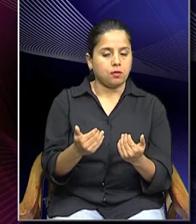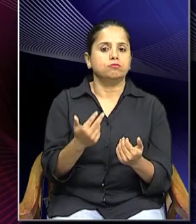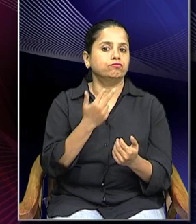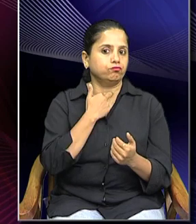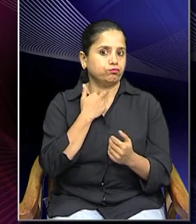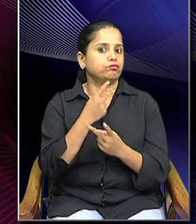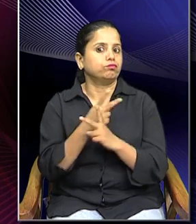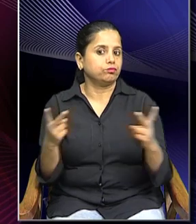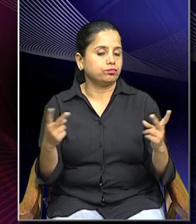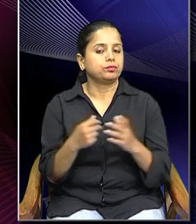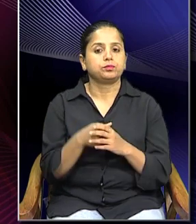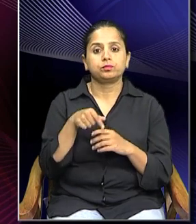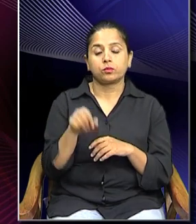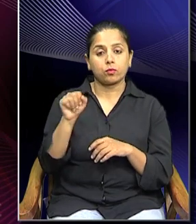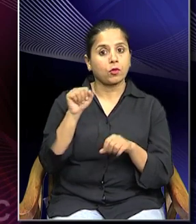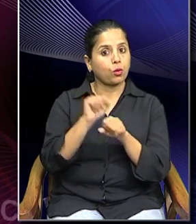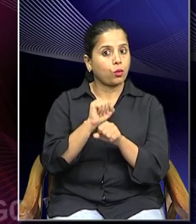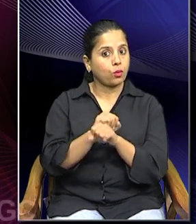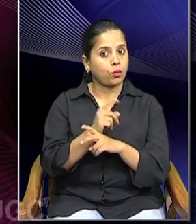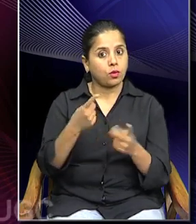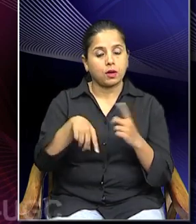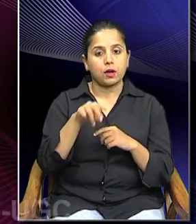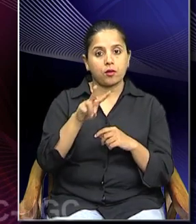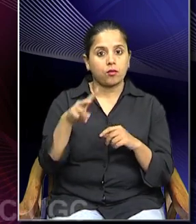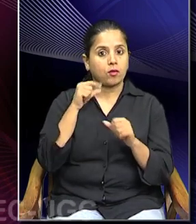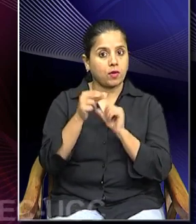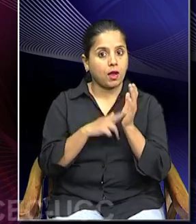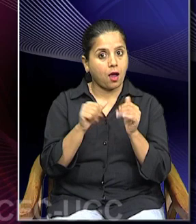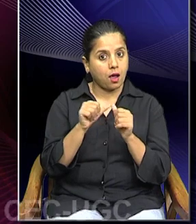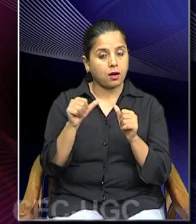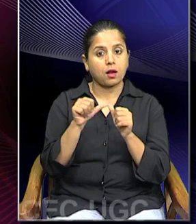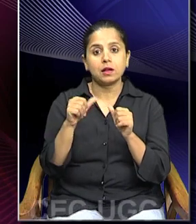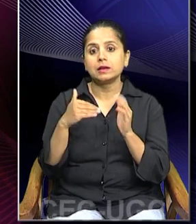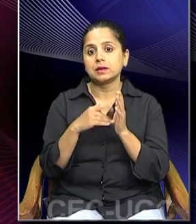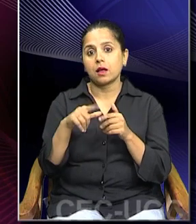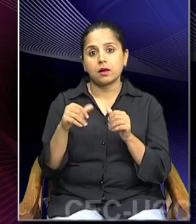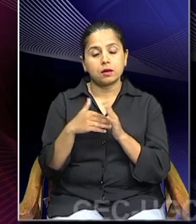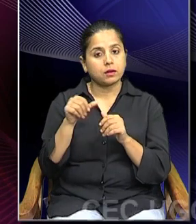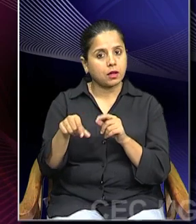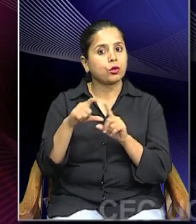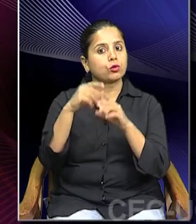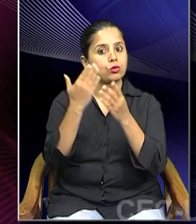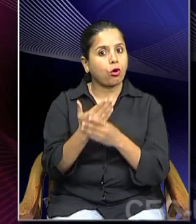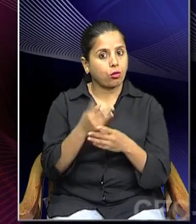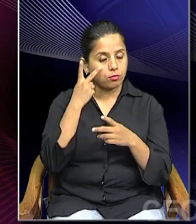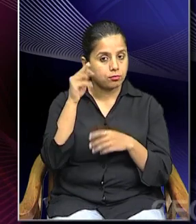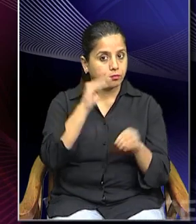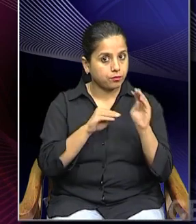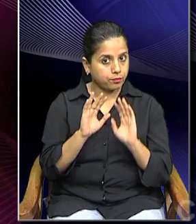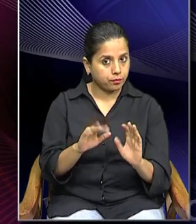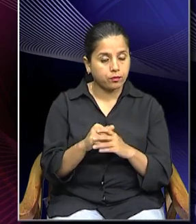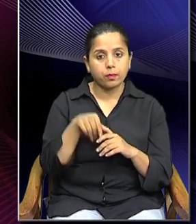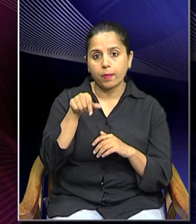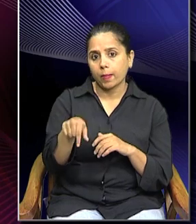construct. In her work, Viviana Zelizer attempts at document the effects